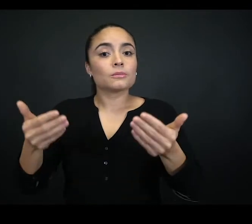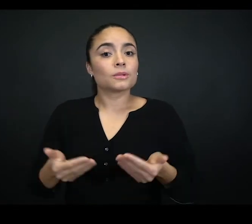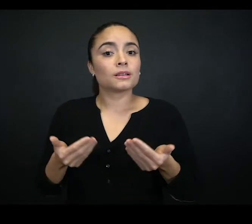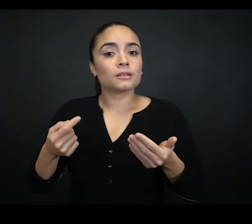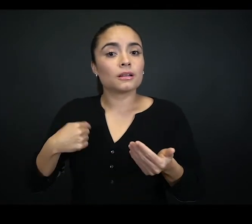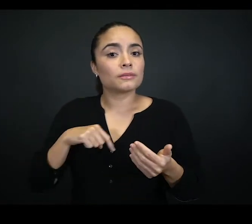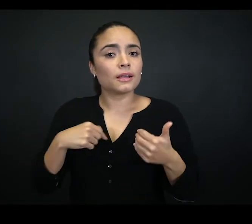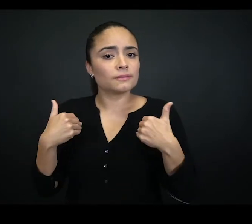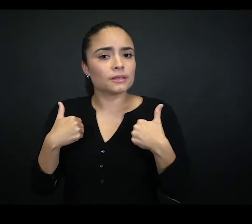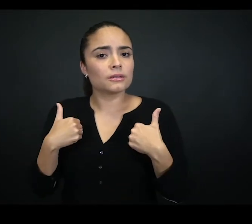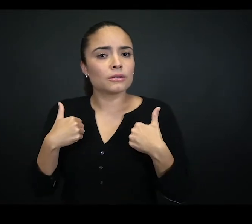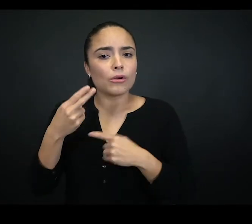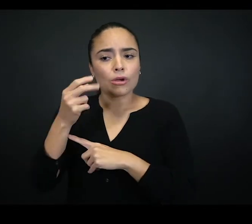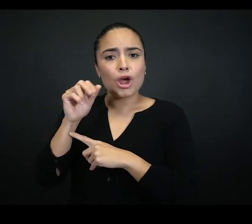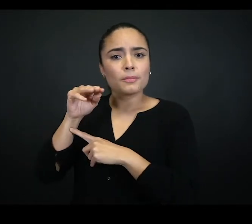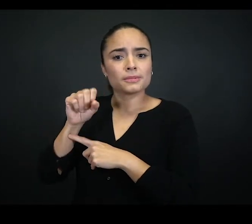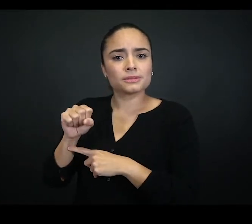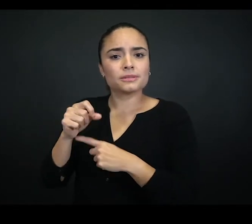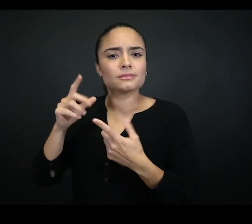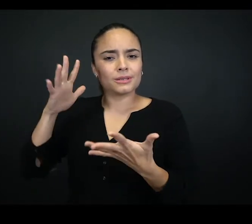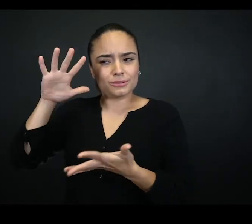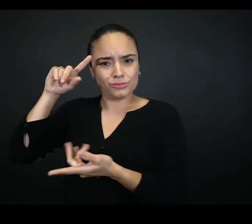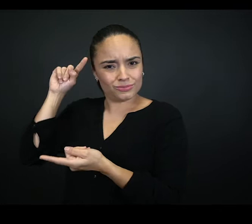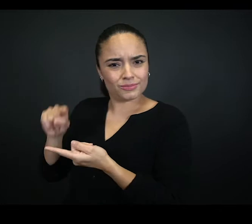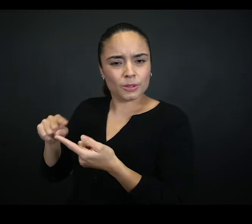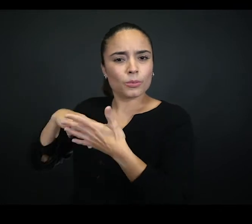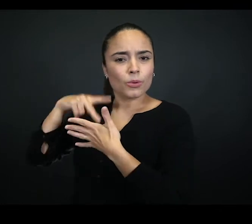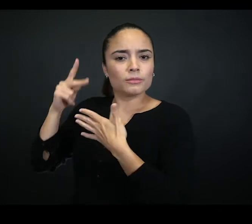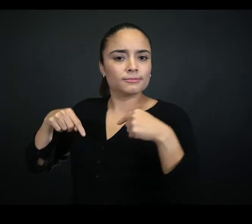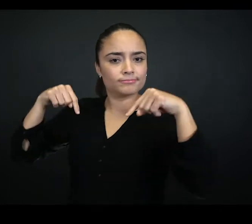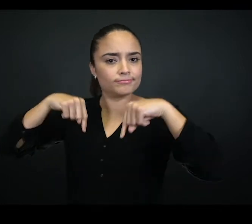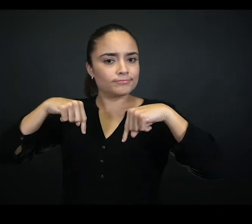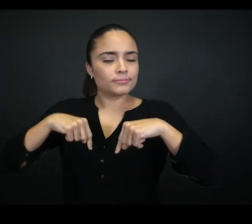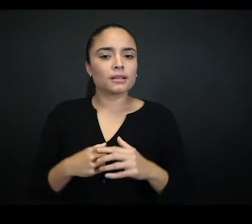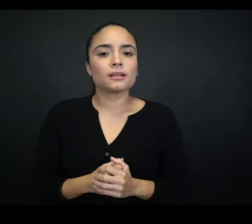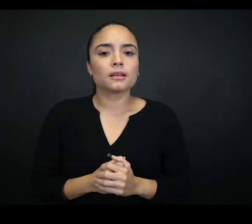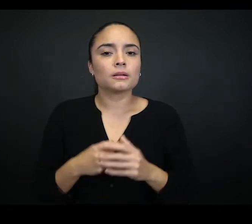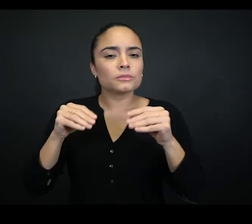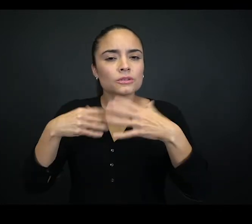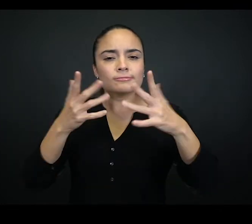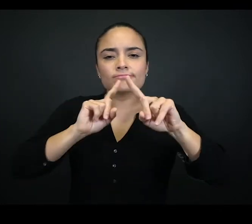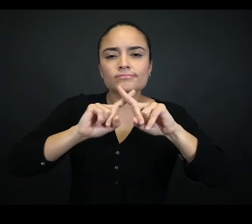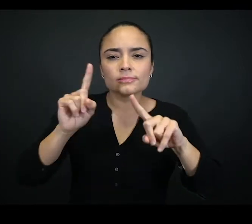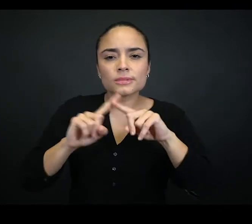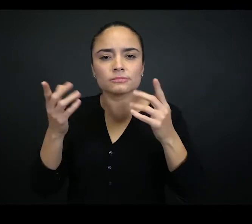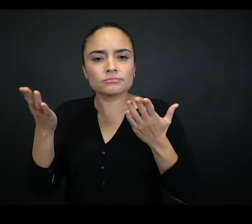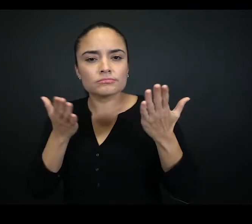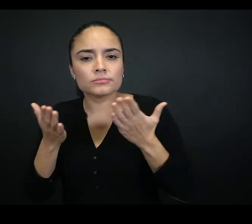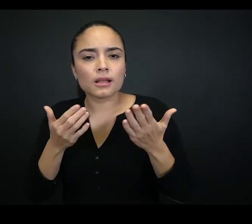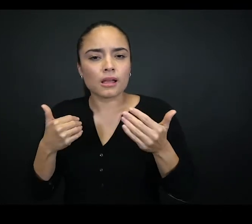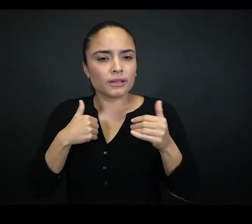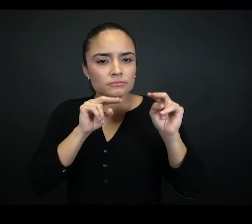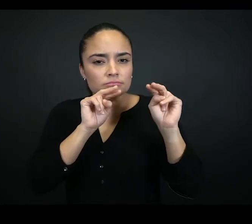This is where we have our harm reduction programming working out of here. We have a variety of services. We've